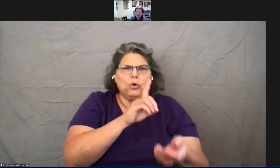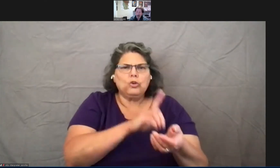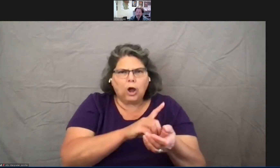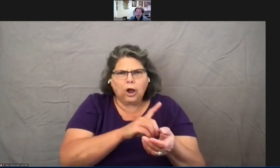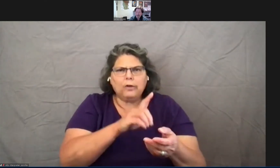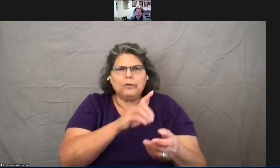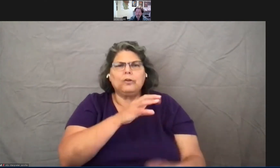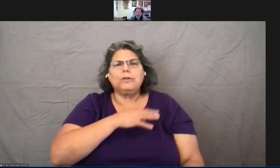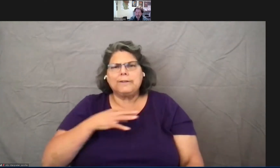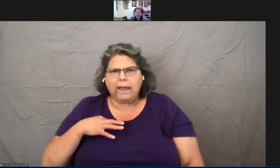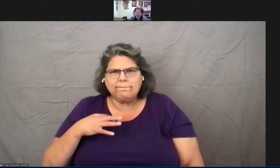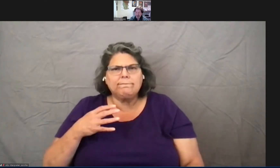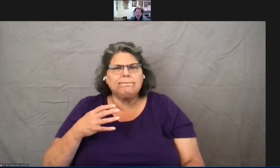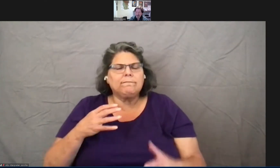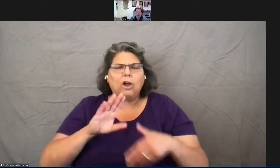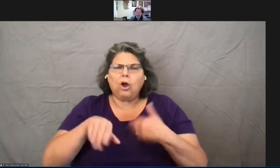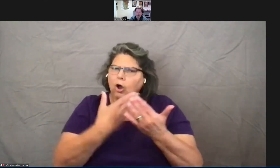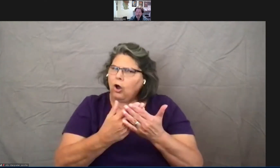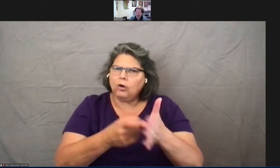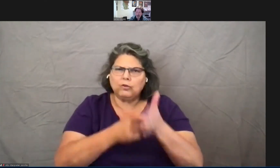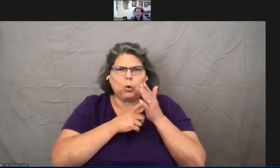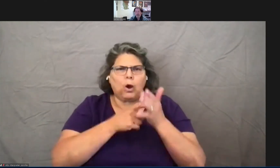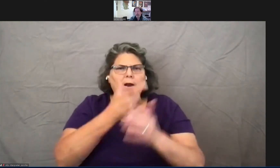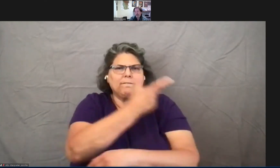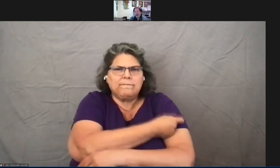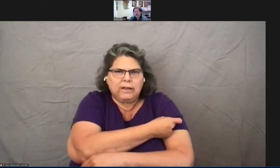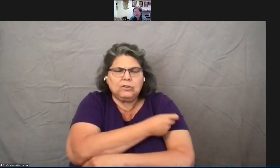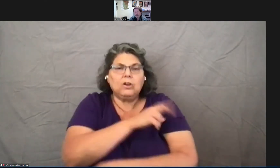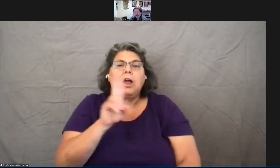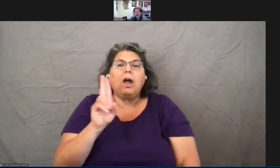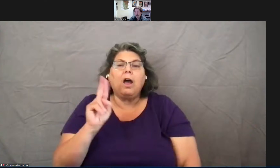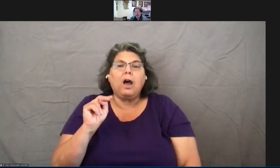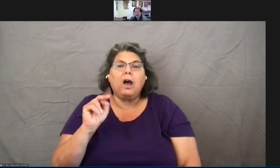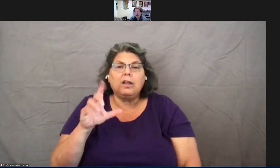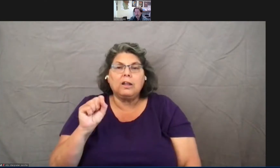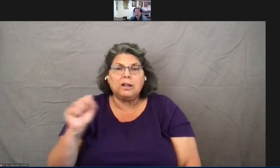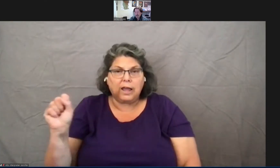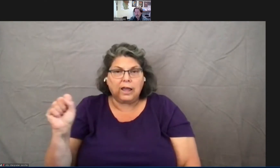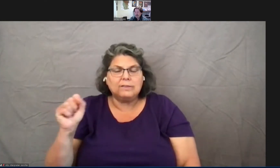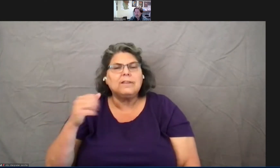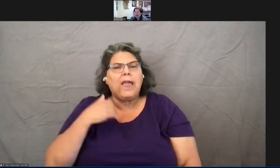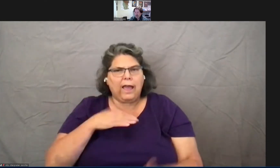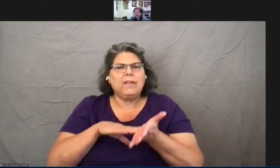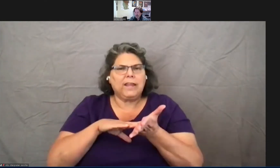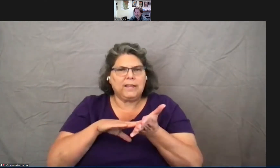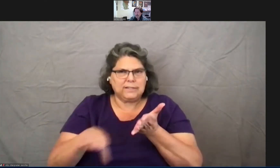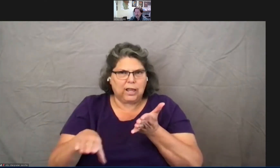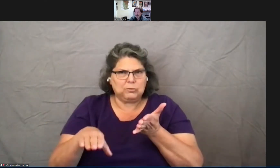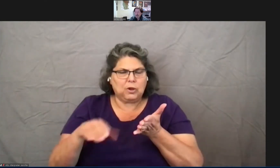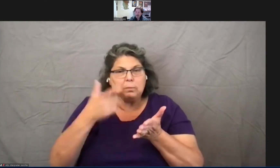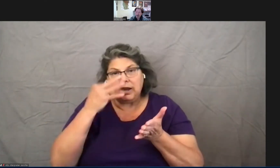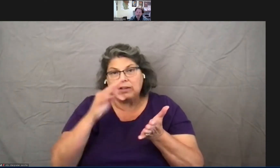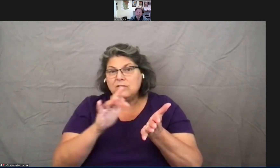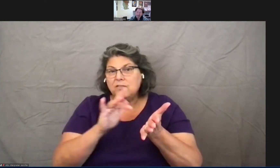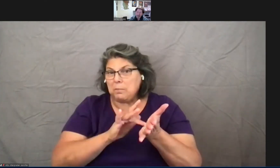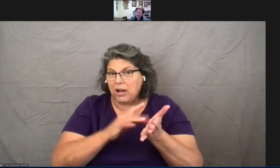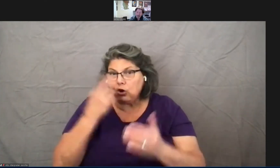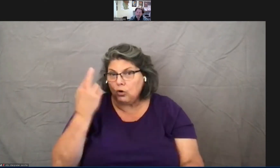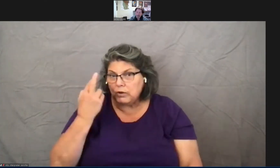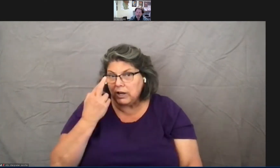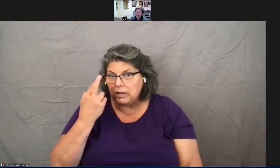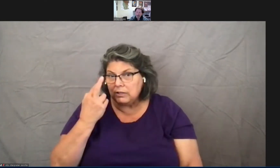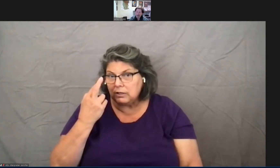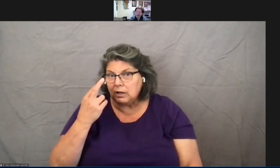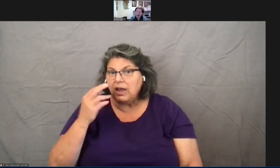are required to be vaccinated unless they have an exemption due to medical reasons, which are authorized by